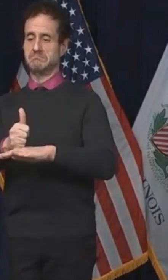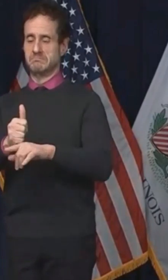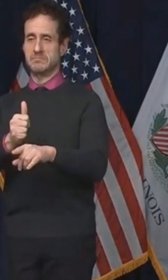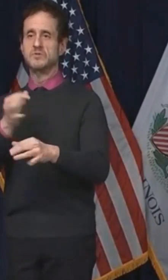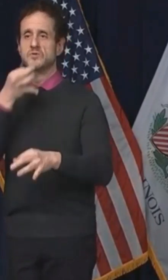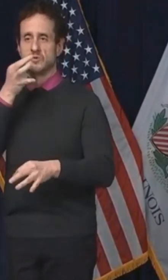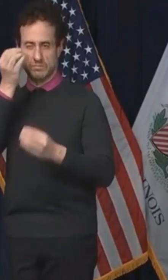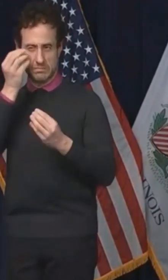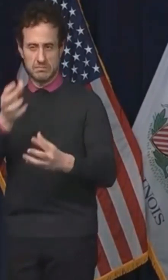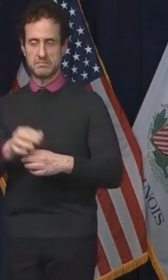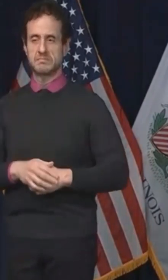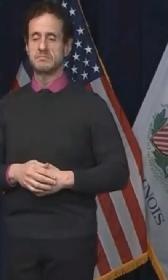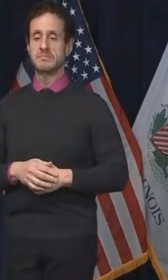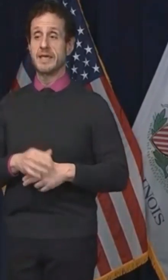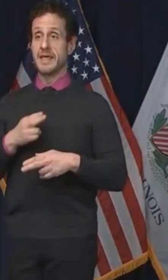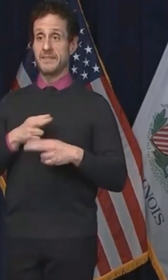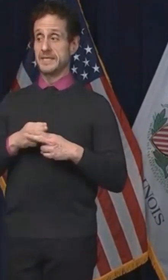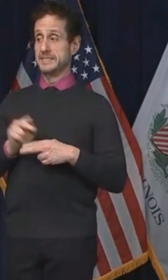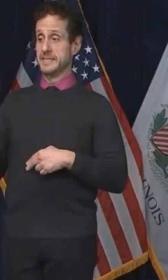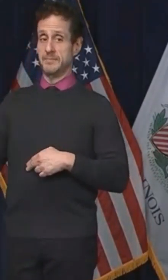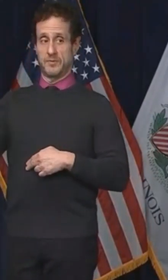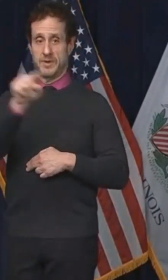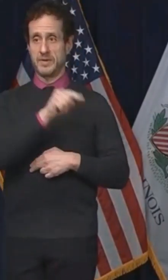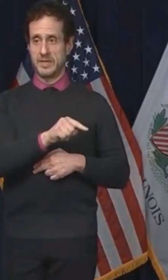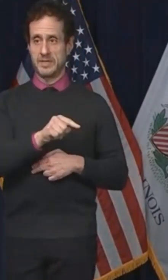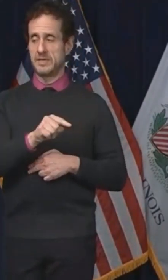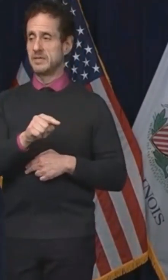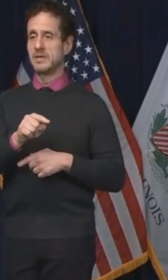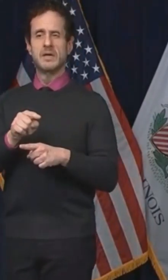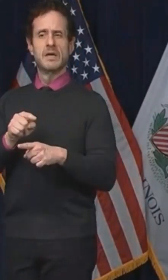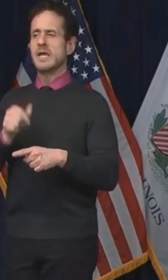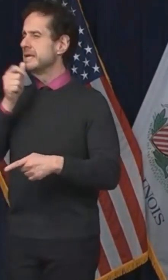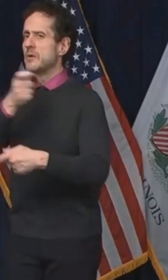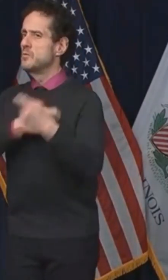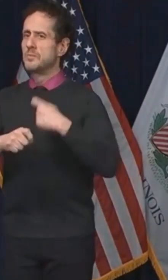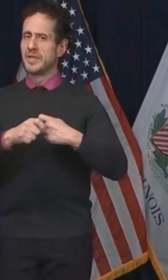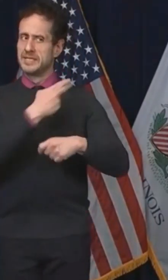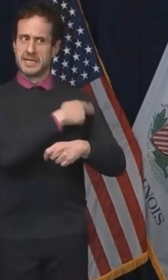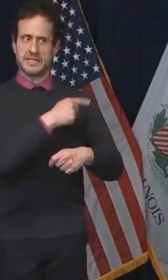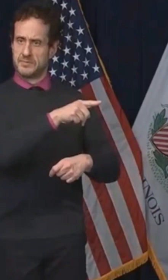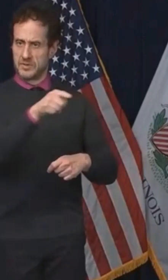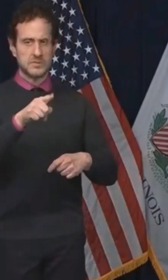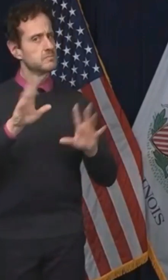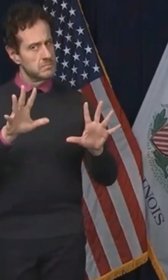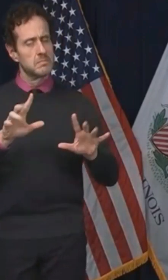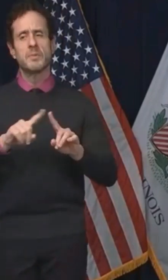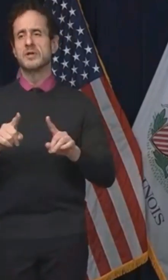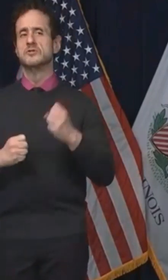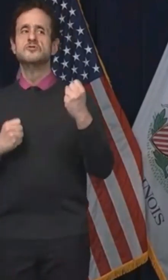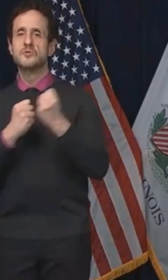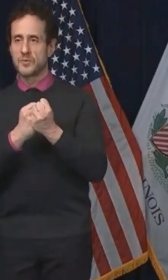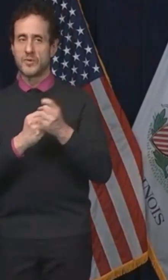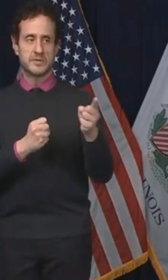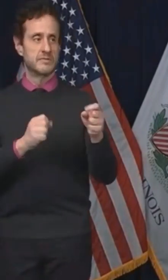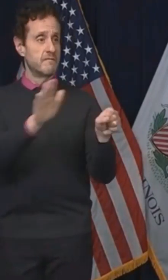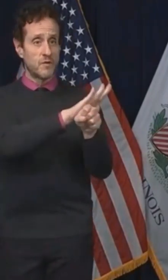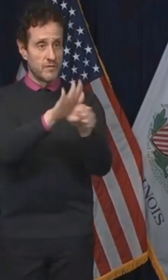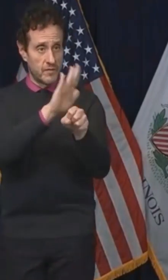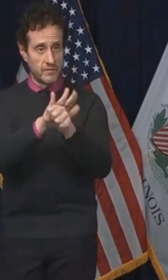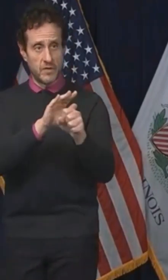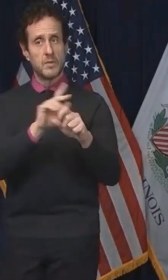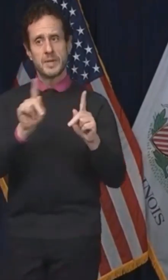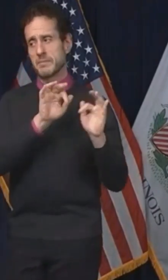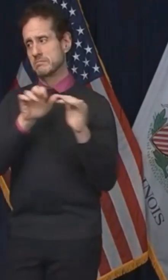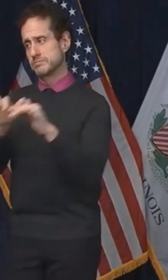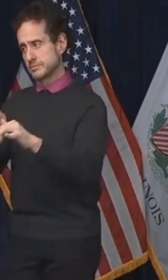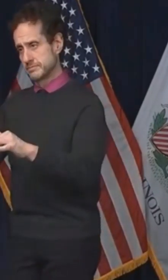temporary facilities are meant to support, not replace, our existing medical infrastructure. Patients will be